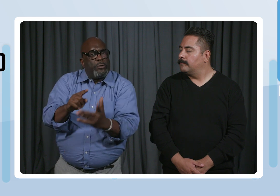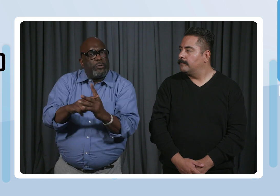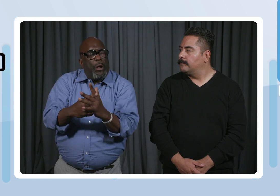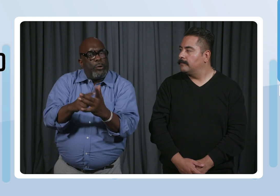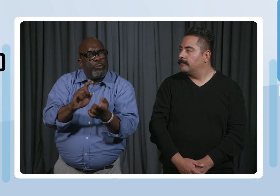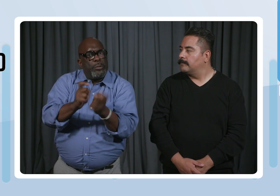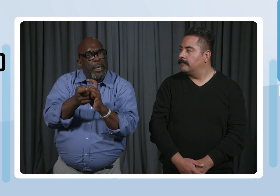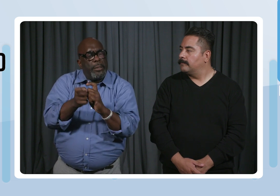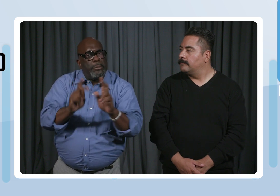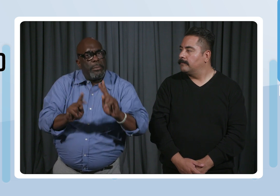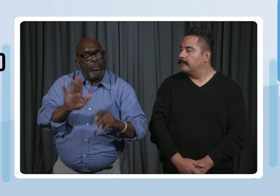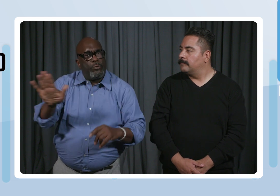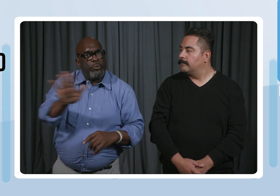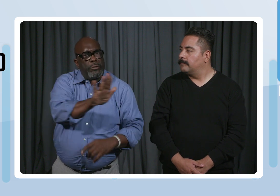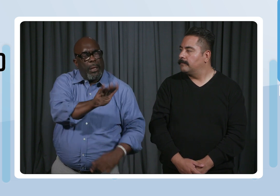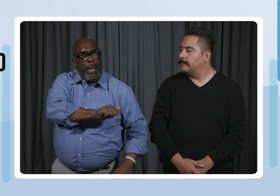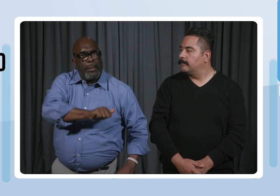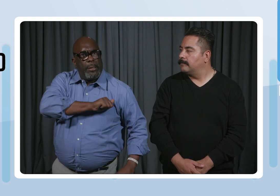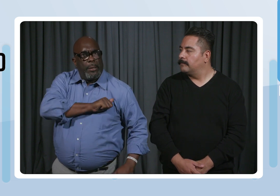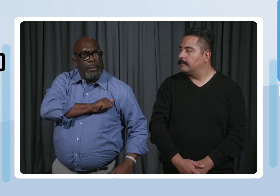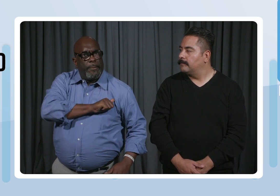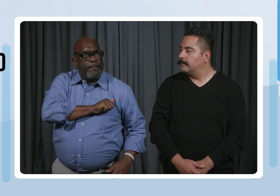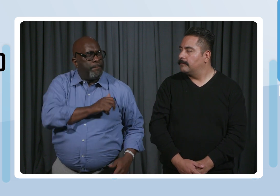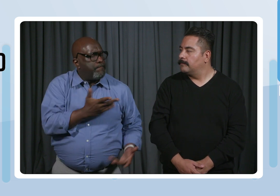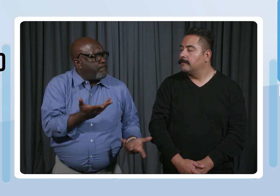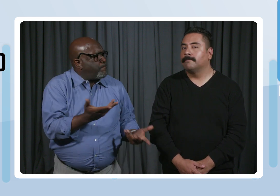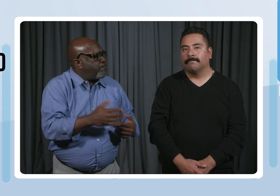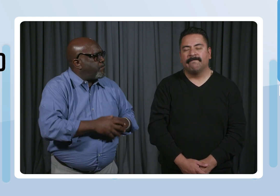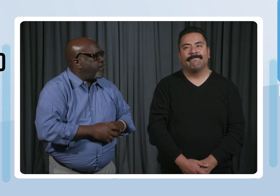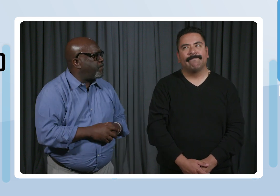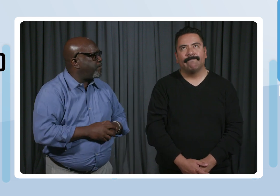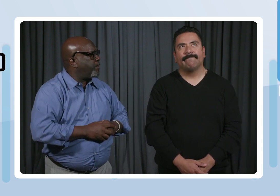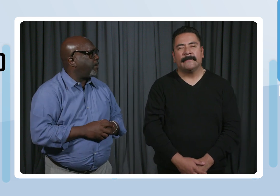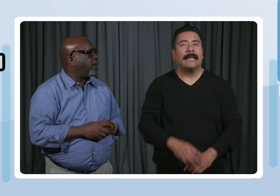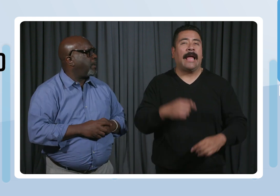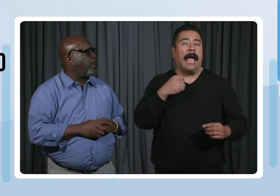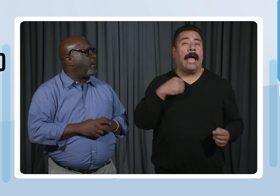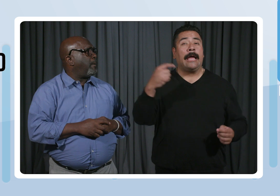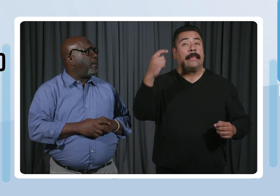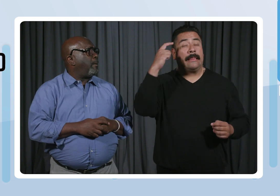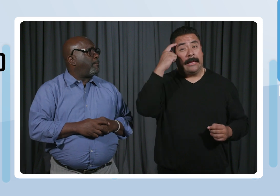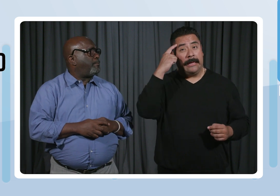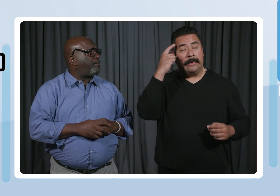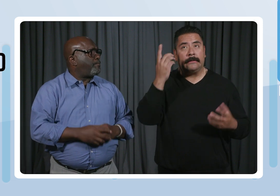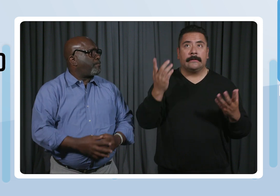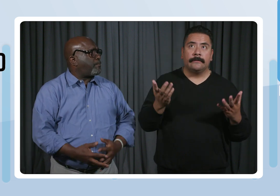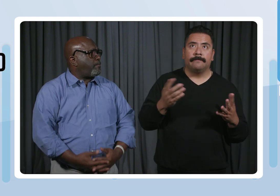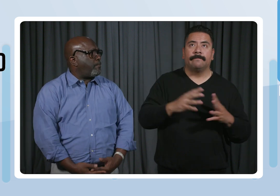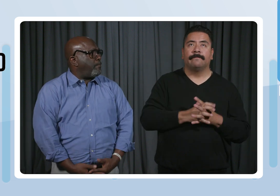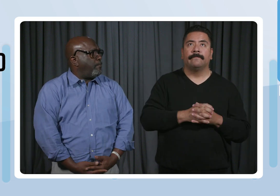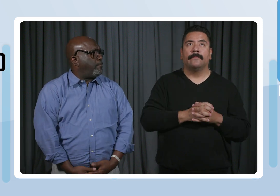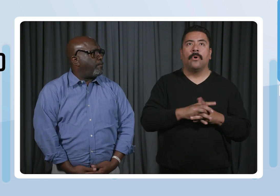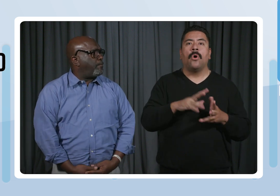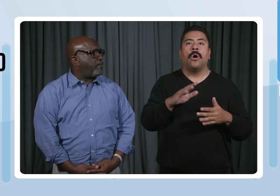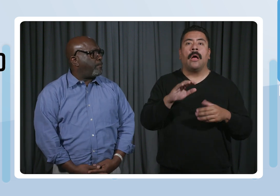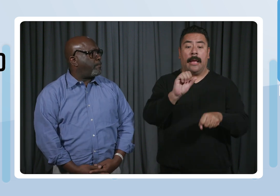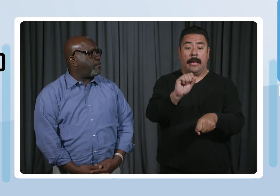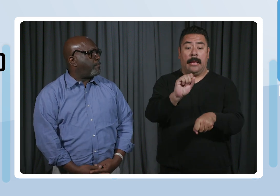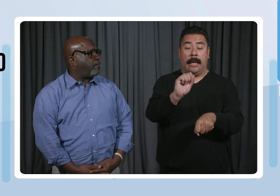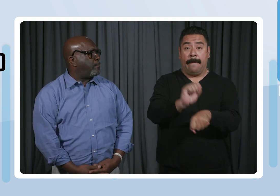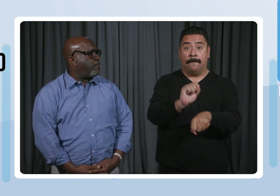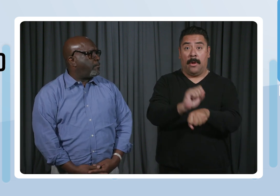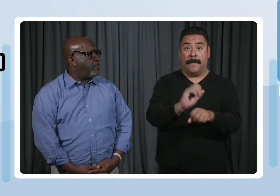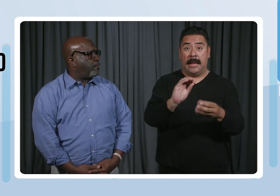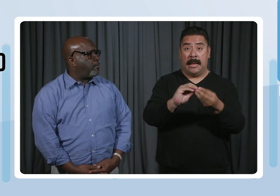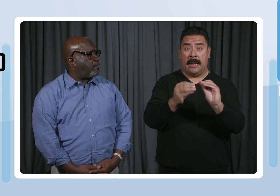those attitudes? I think by and large, the discrepancies in employment